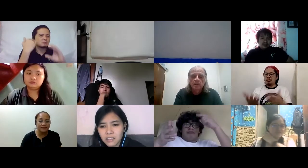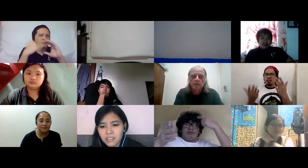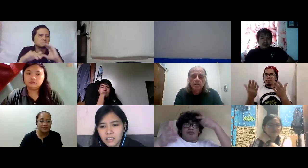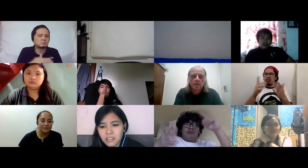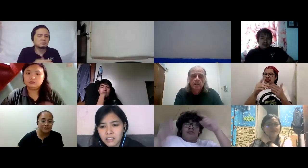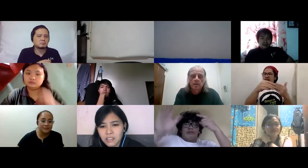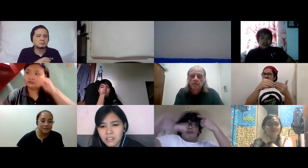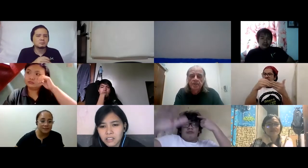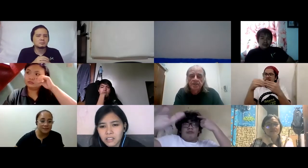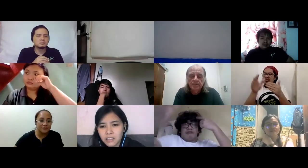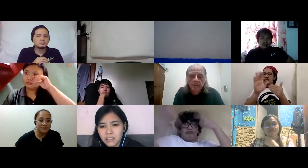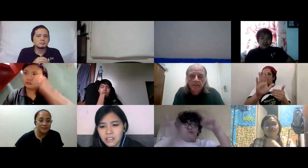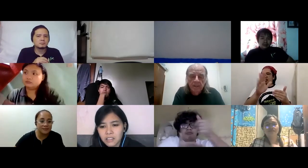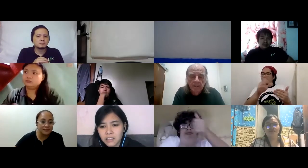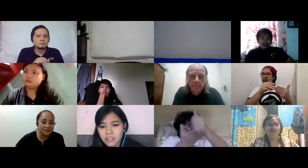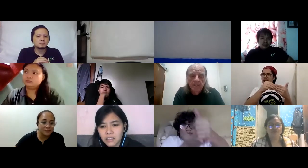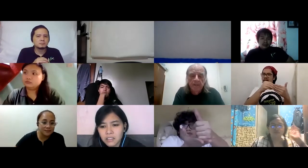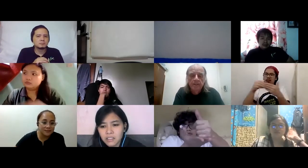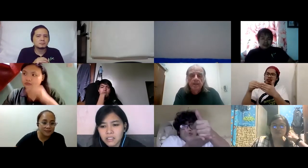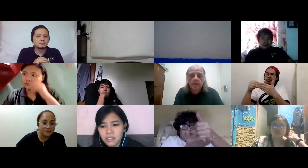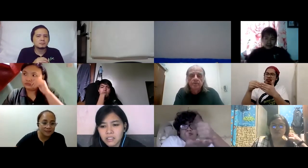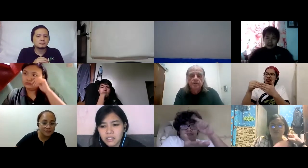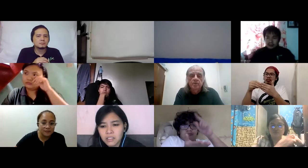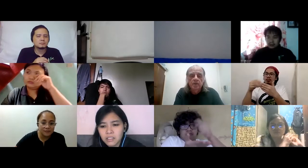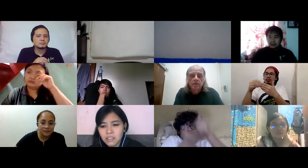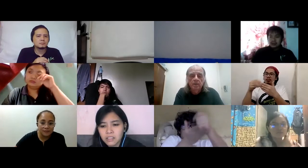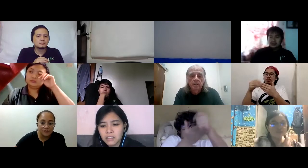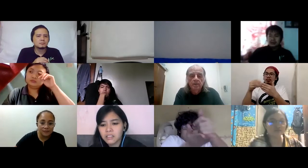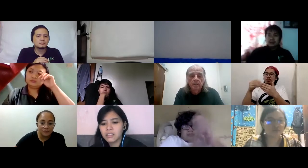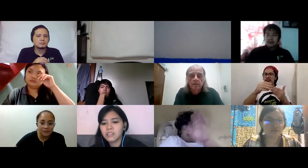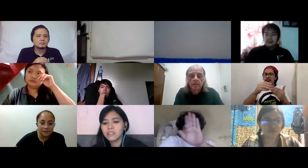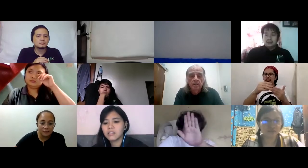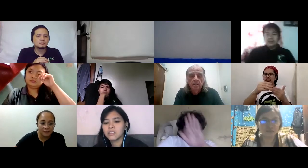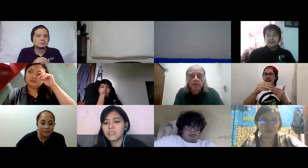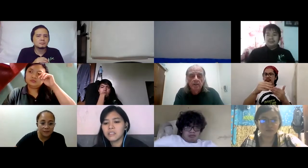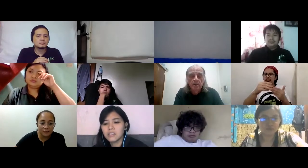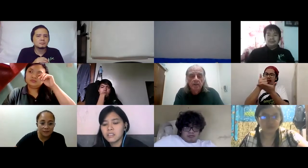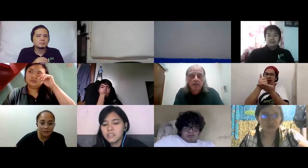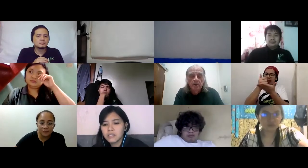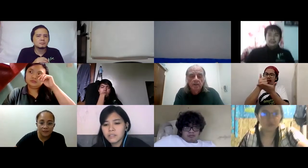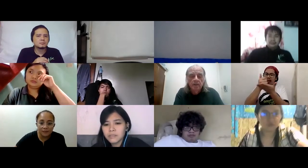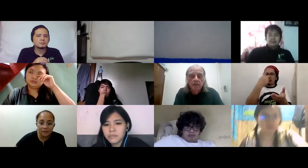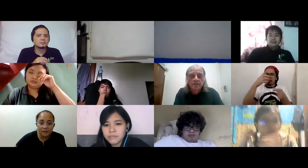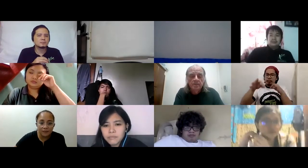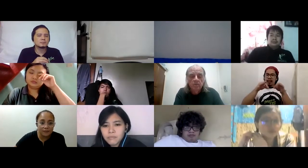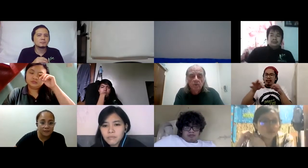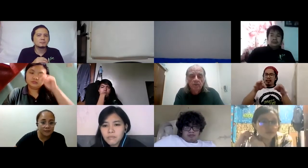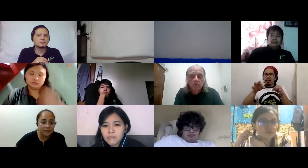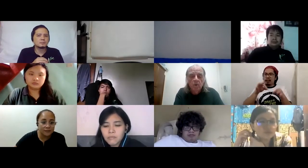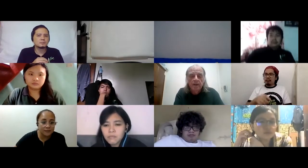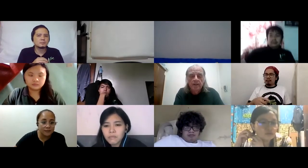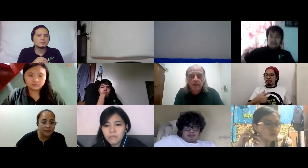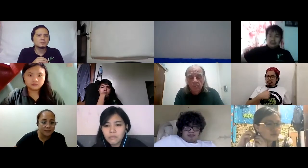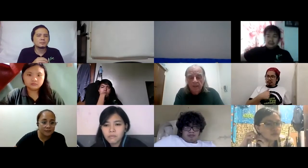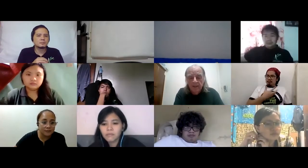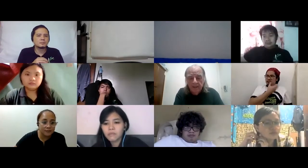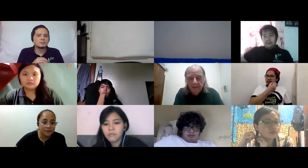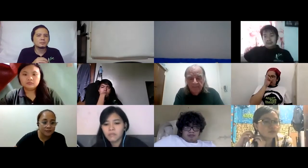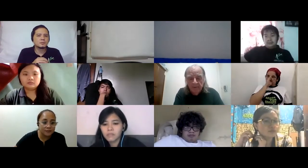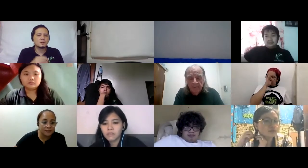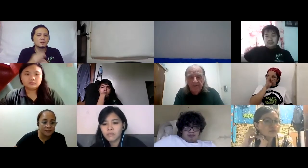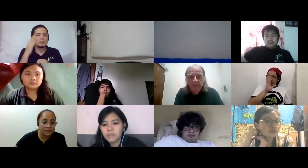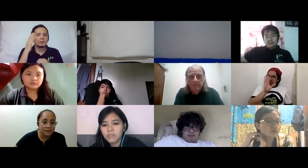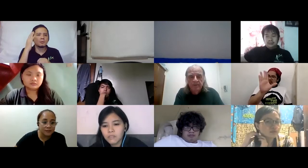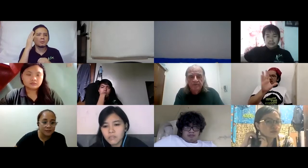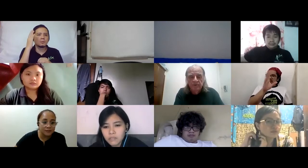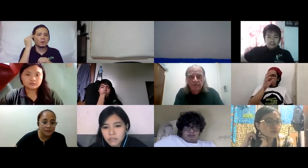Before Jasmine and Ming and the others started on the lesson 1. Why did I give